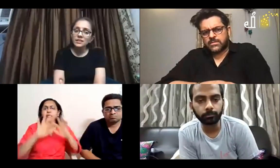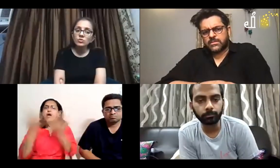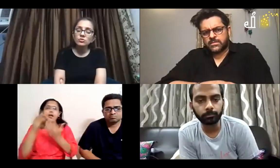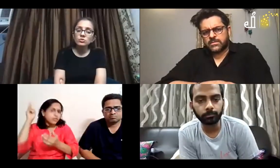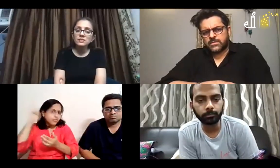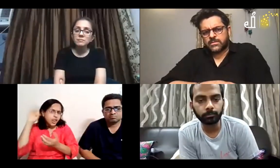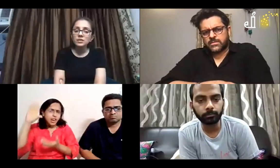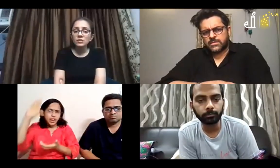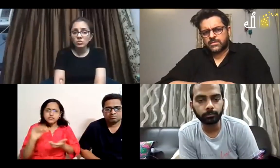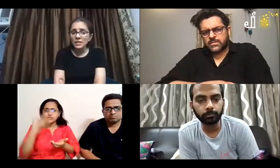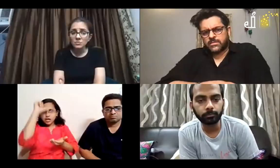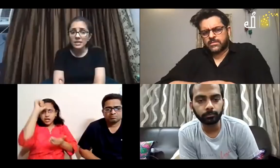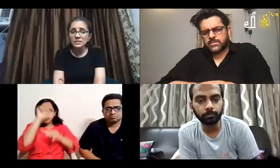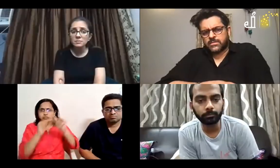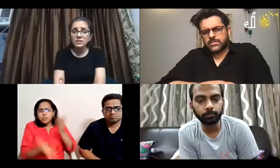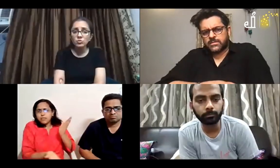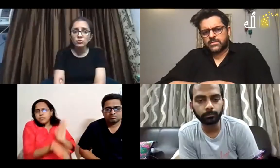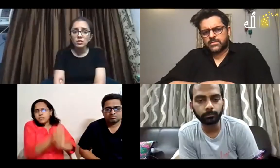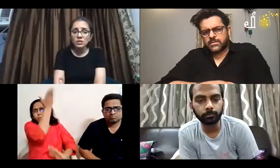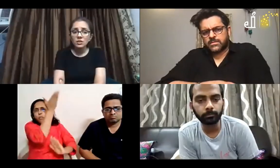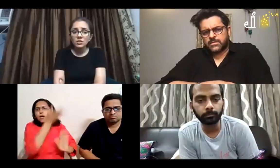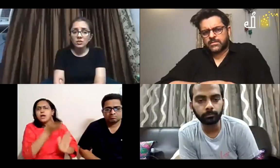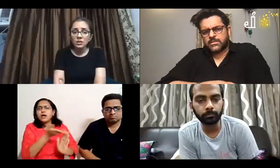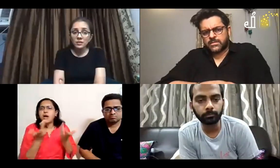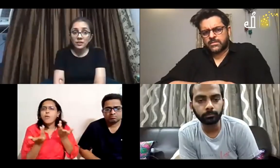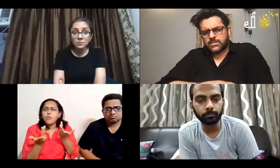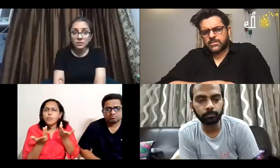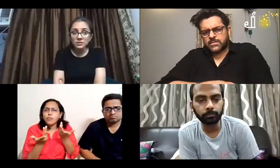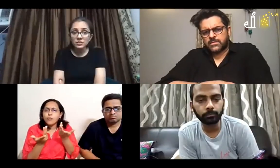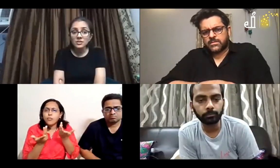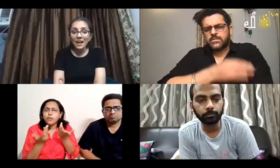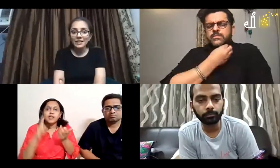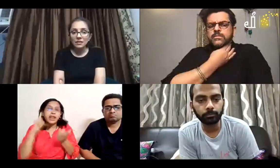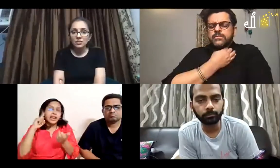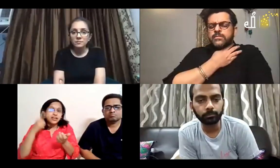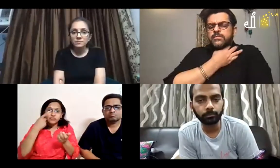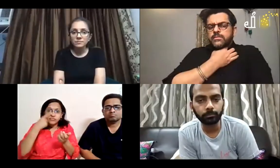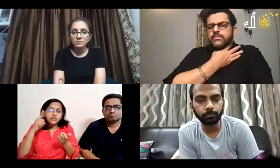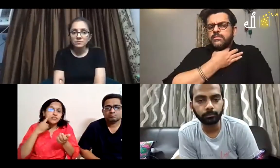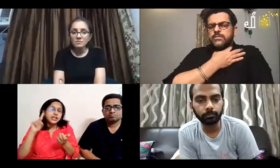India can also do the same thing, and that's being used. In India, the percentage is high.